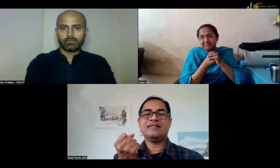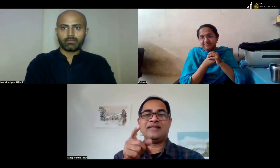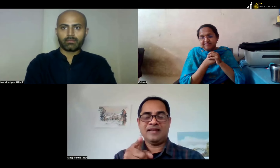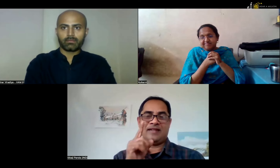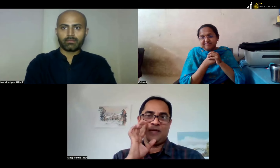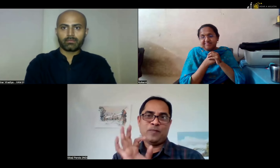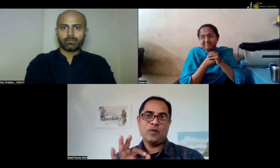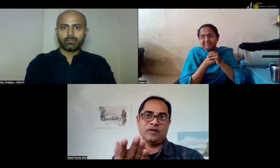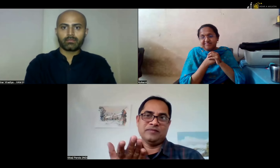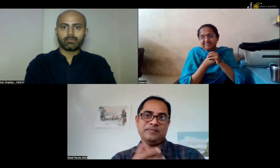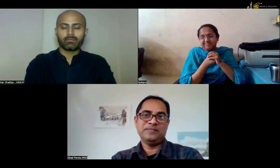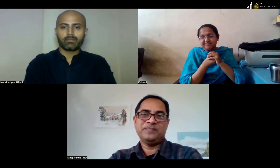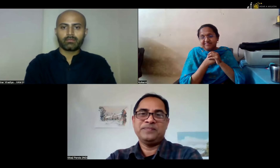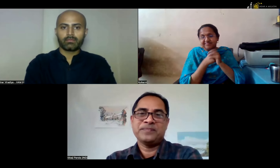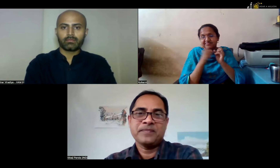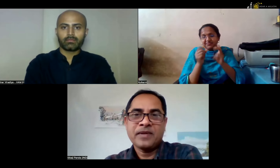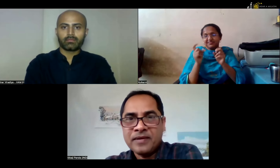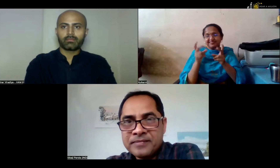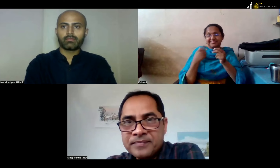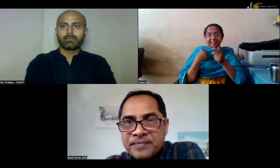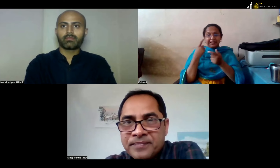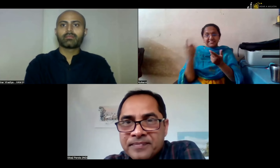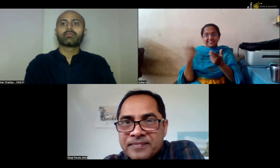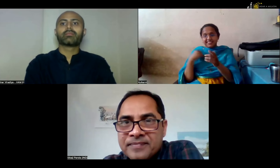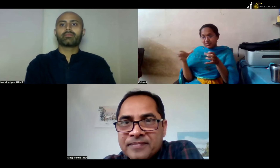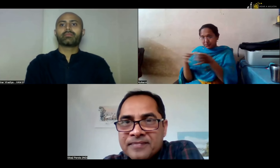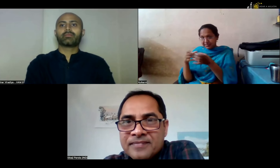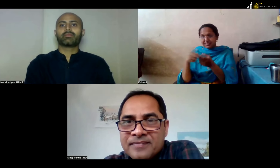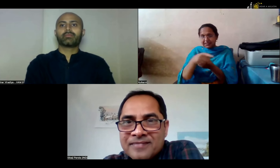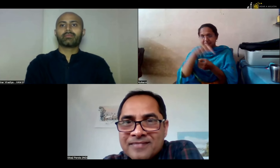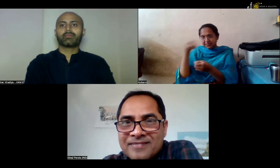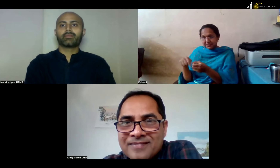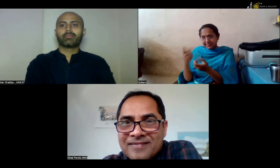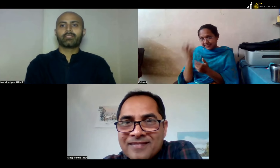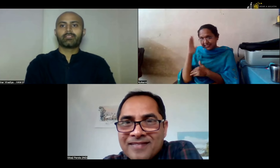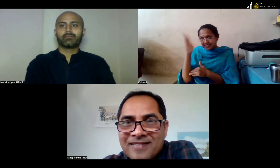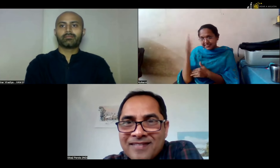as equal as with the hearing parents, then you need to have it.